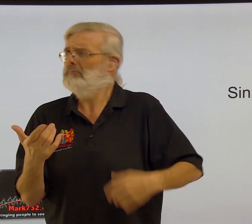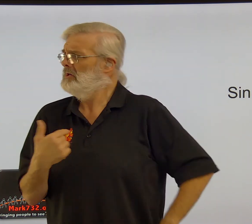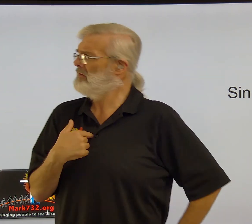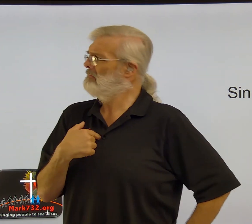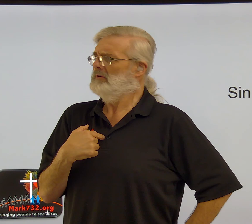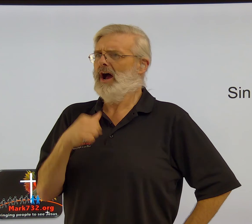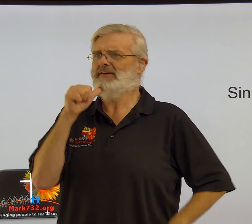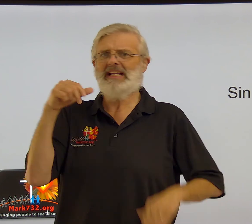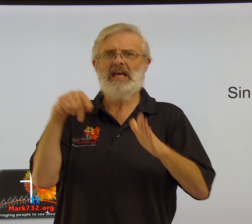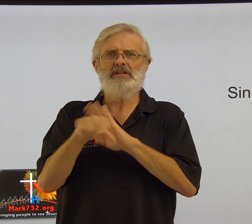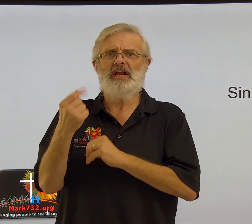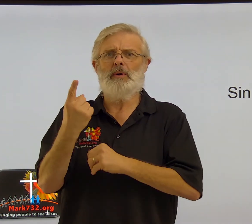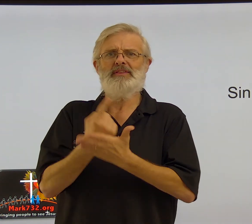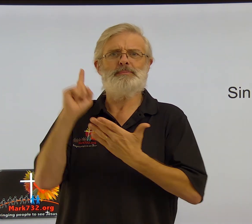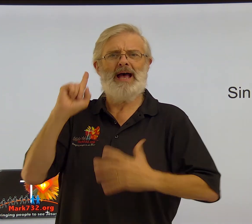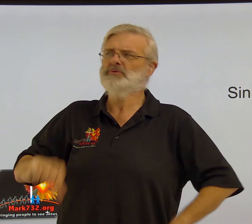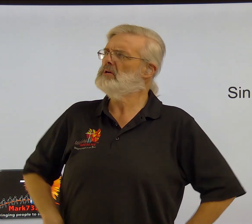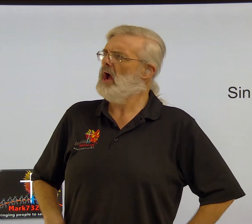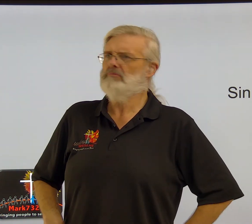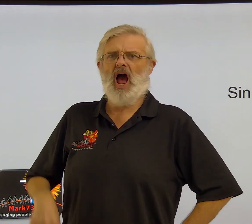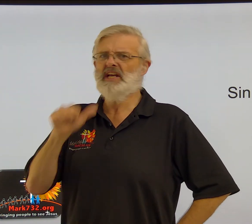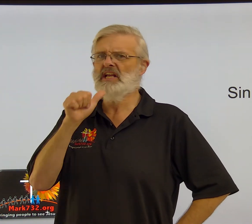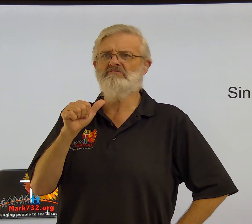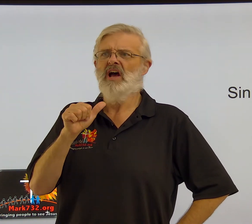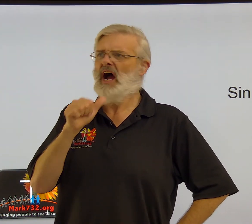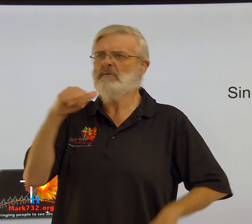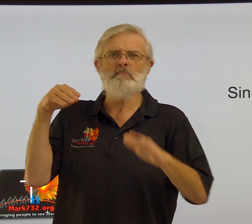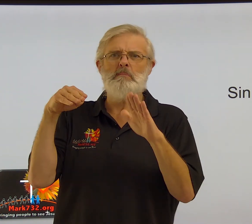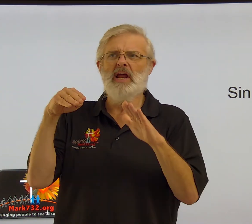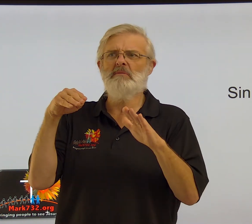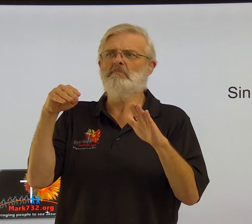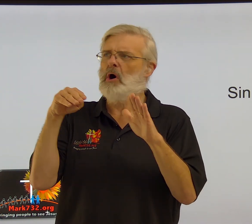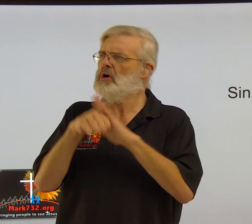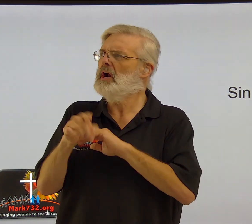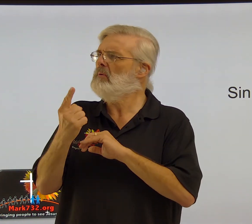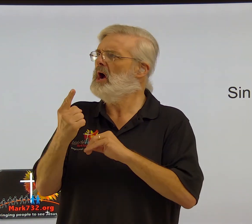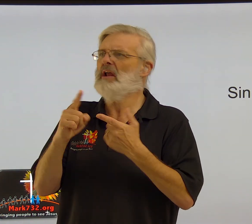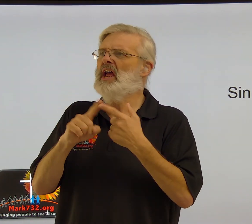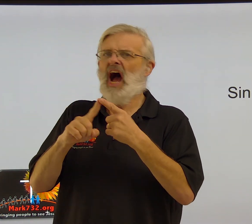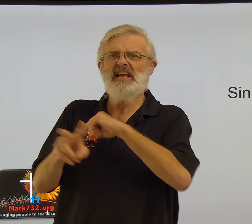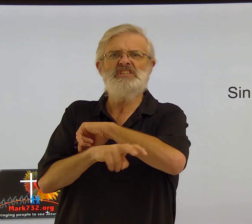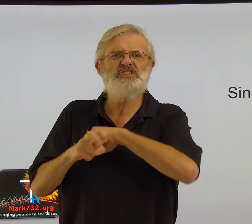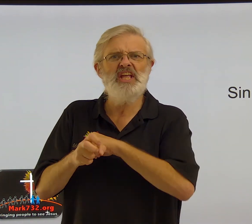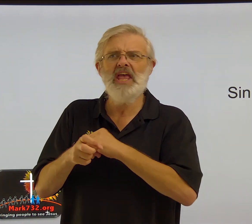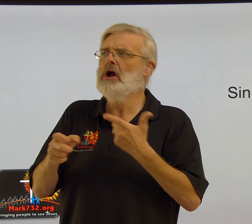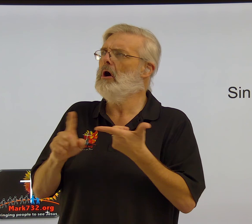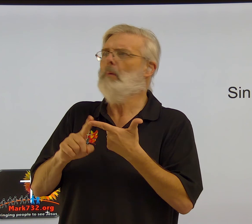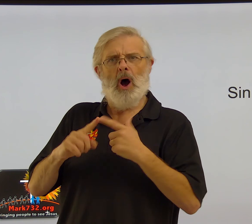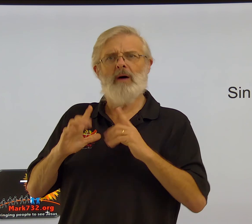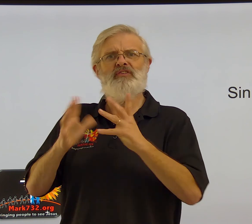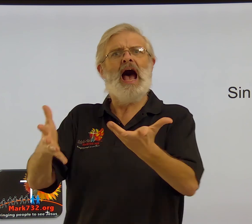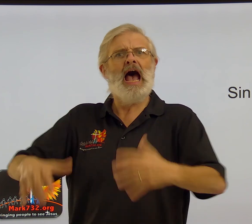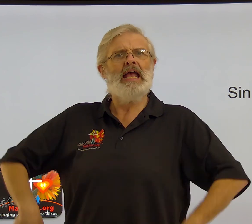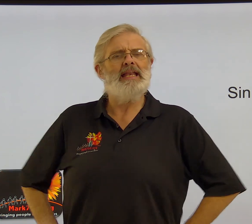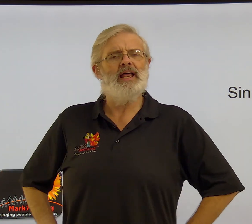no, I haven't killed anyone this past week. No, I didn't. I didn't murder anyone. I didn't steal. Oh, fine. I